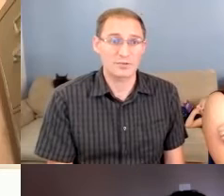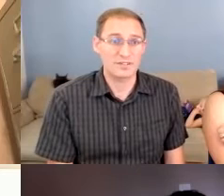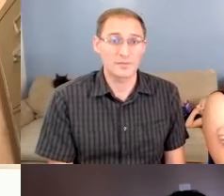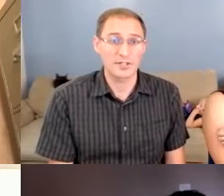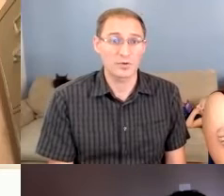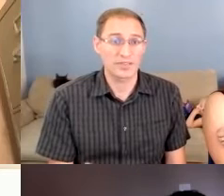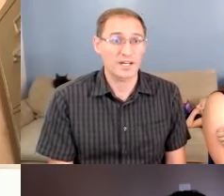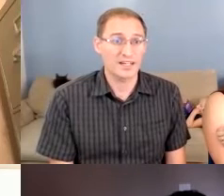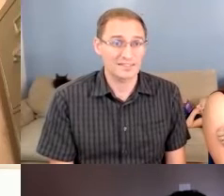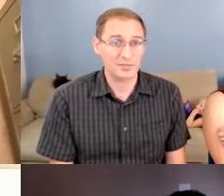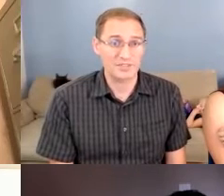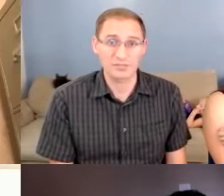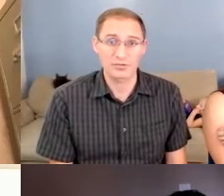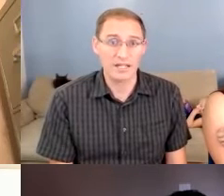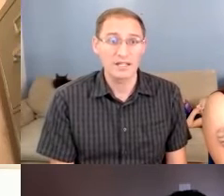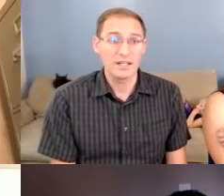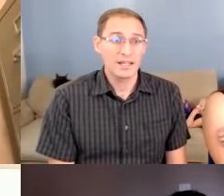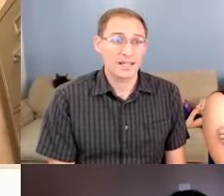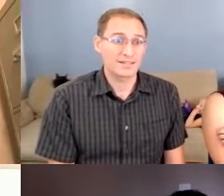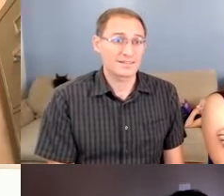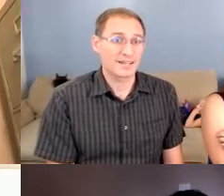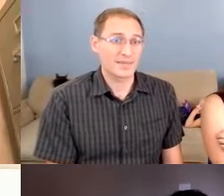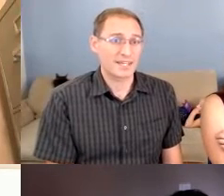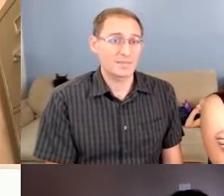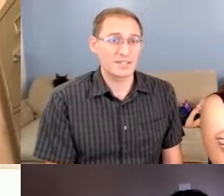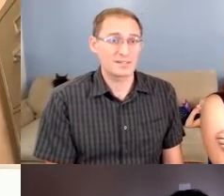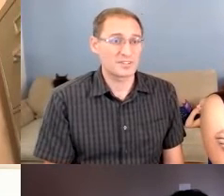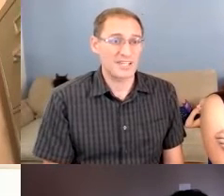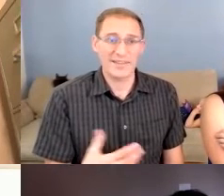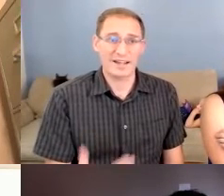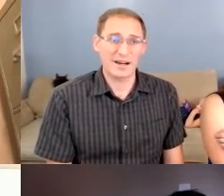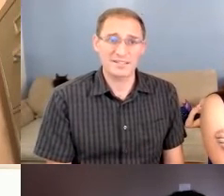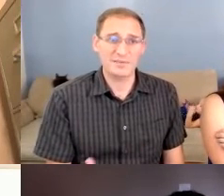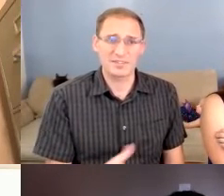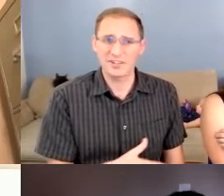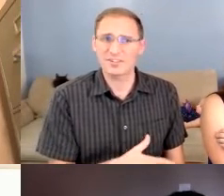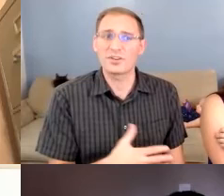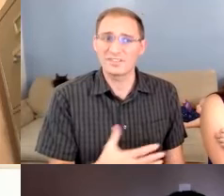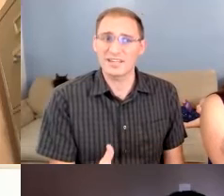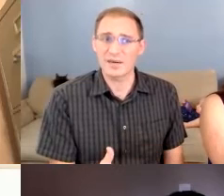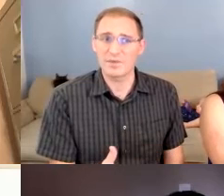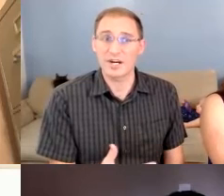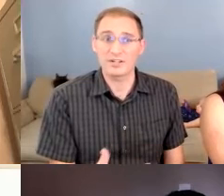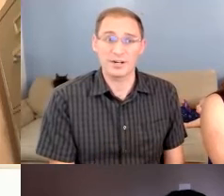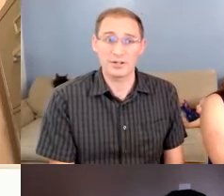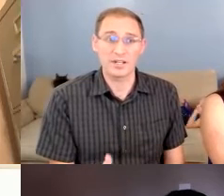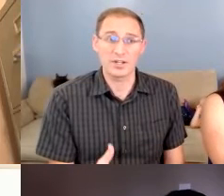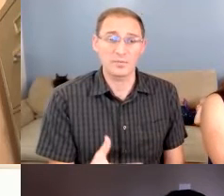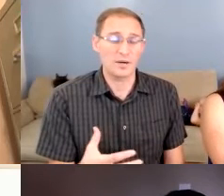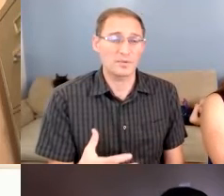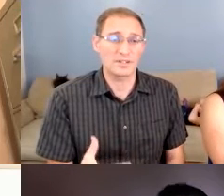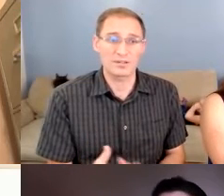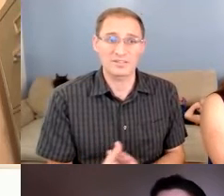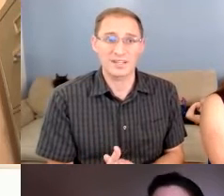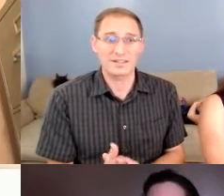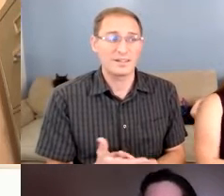actually pretty familiar with the concept, which is great. And that can be, once you have that concept, you'll start noticing them on your own. And you